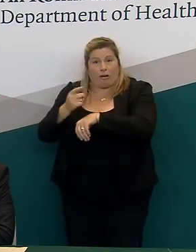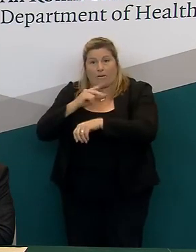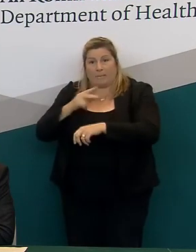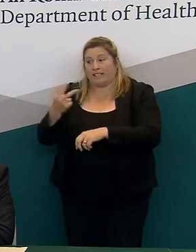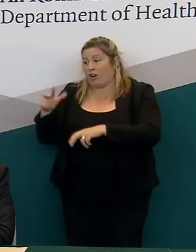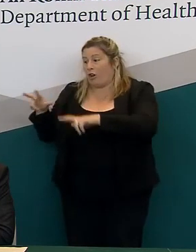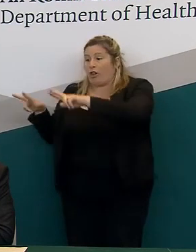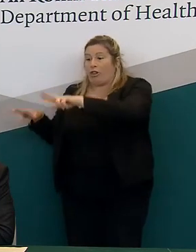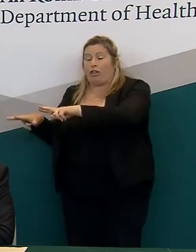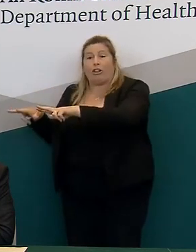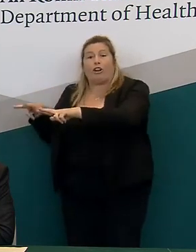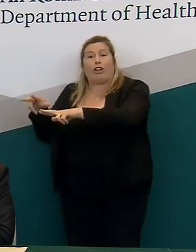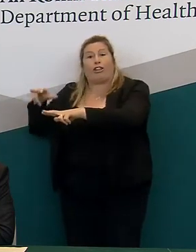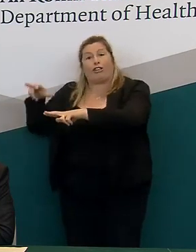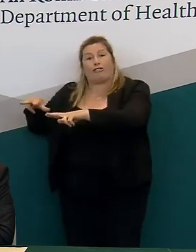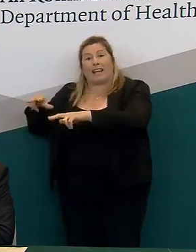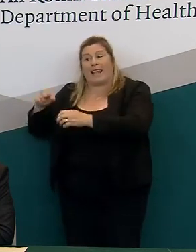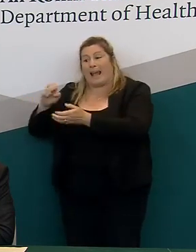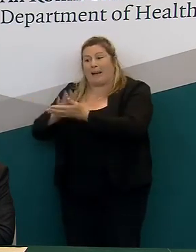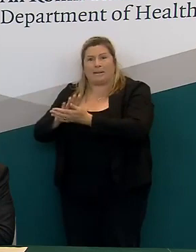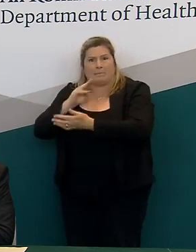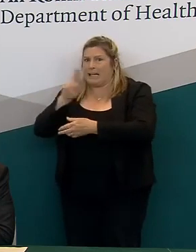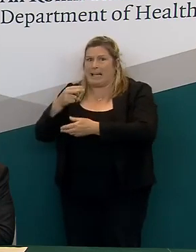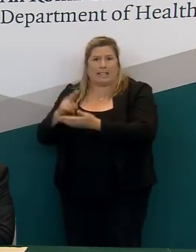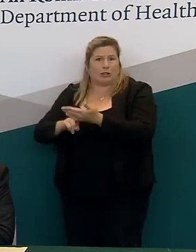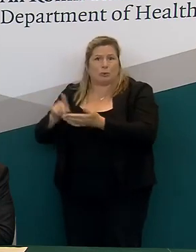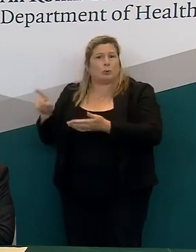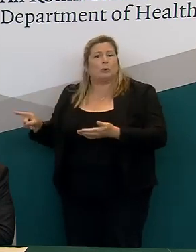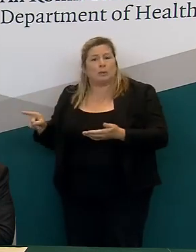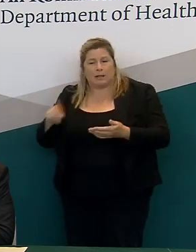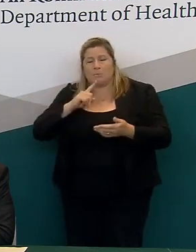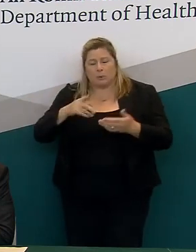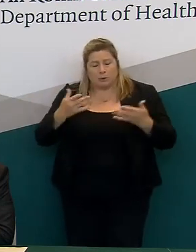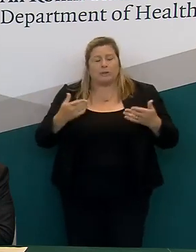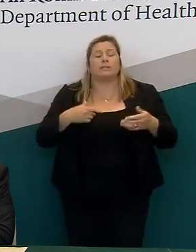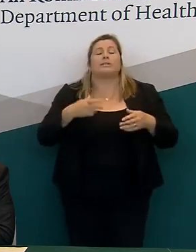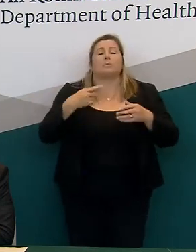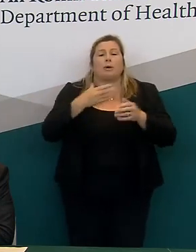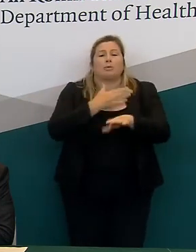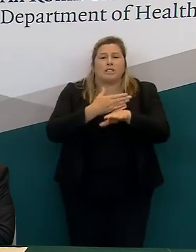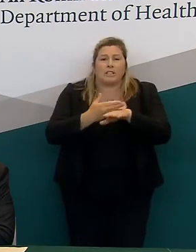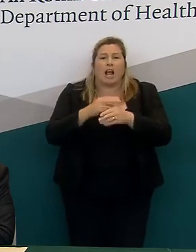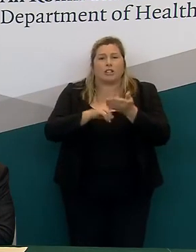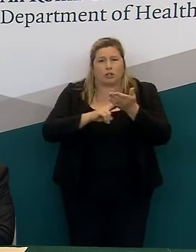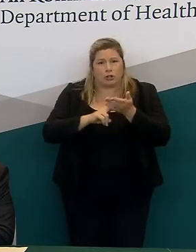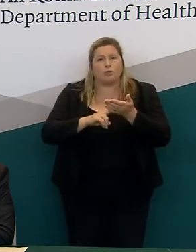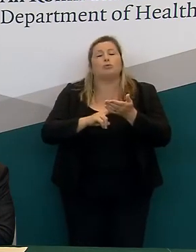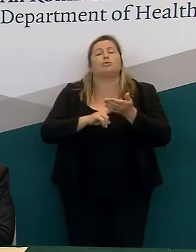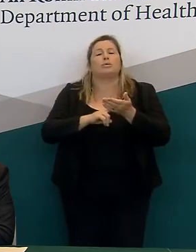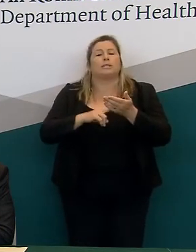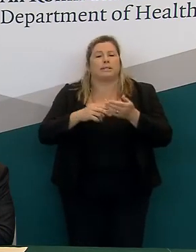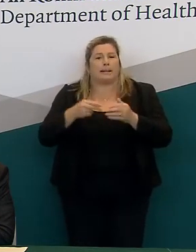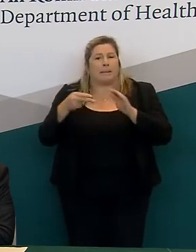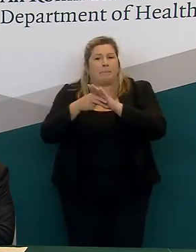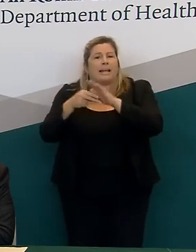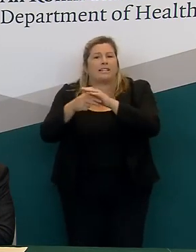but also, following the decision of NEDIT at the beginning of May, to recommence other non-essential treatment and